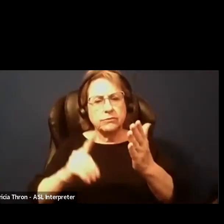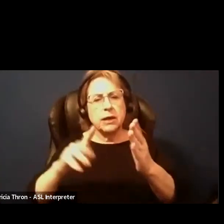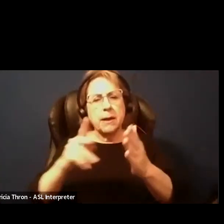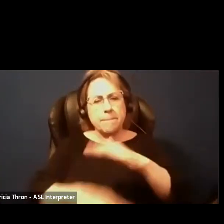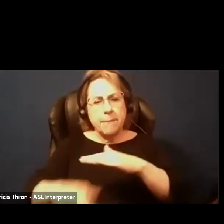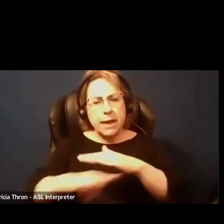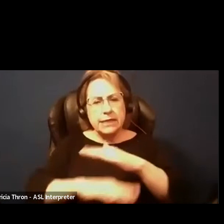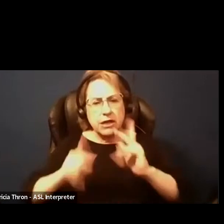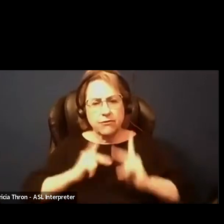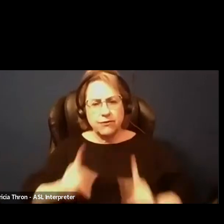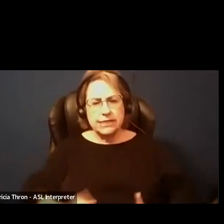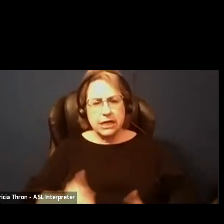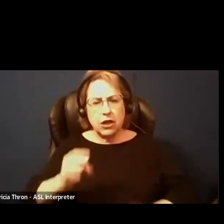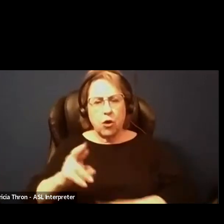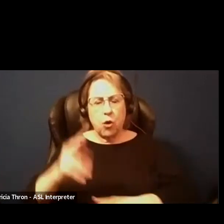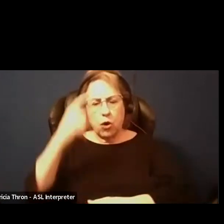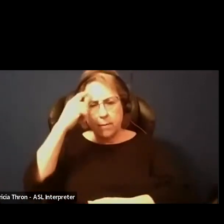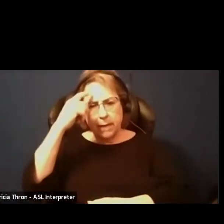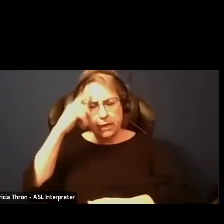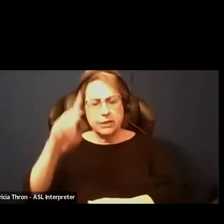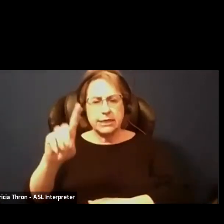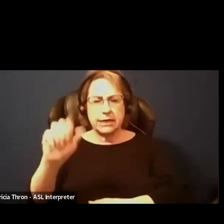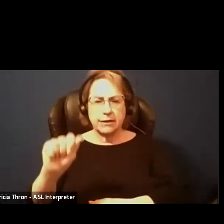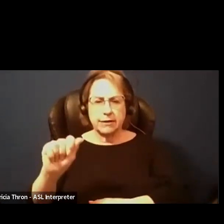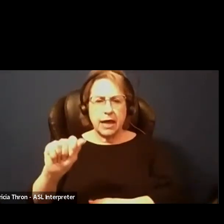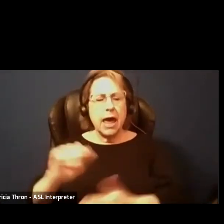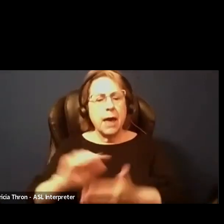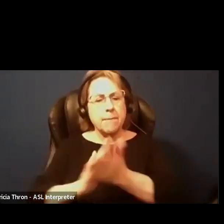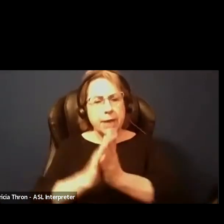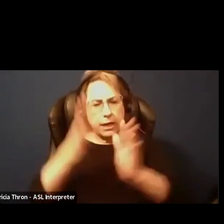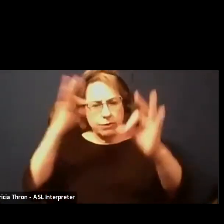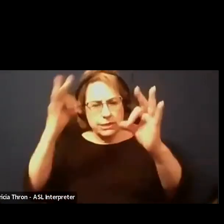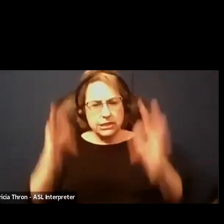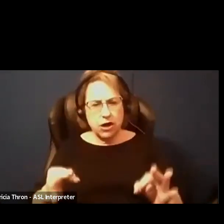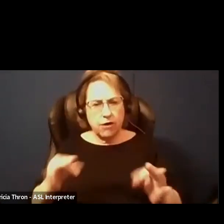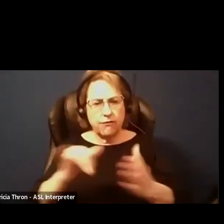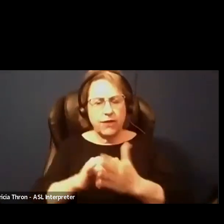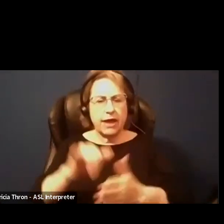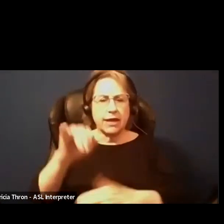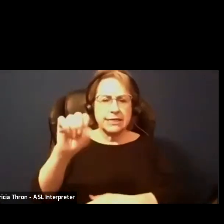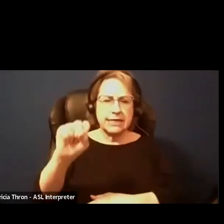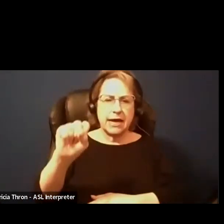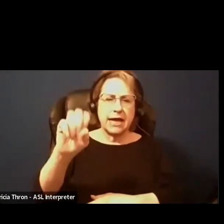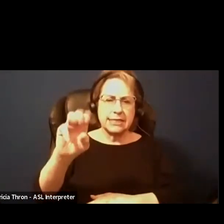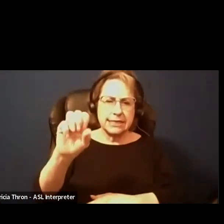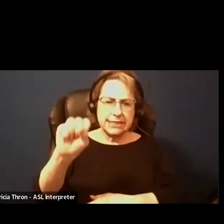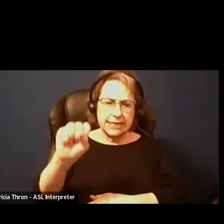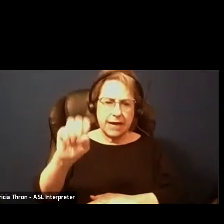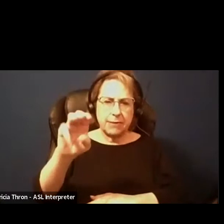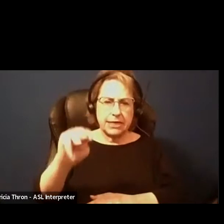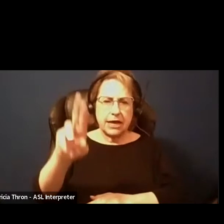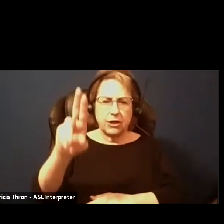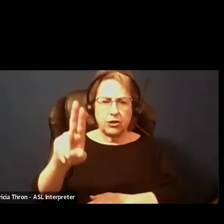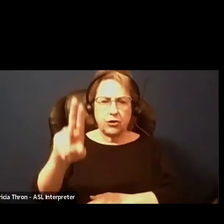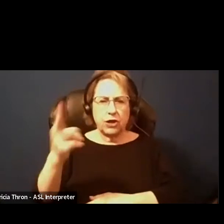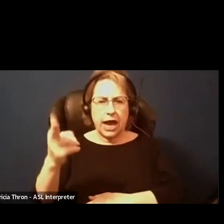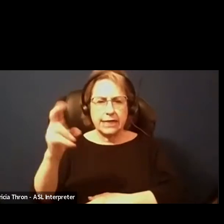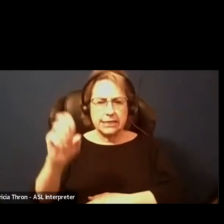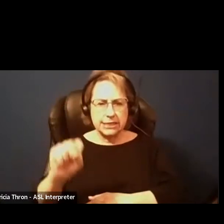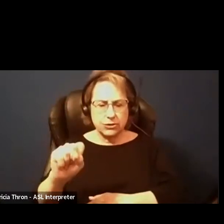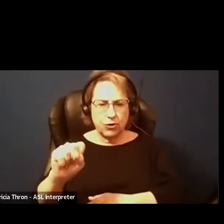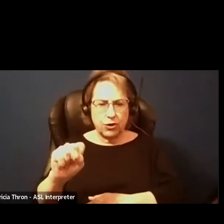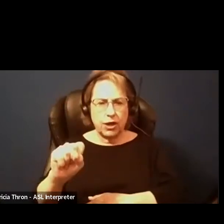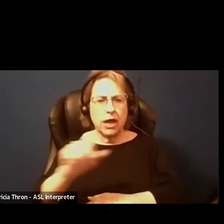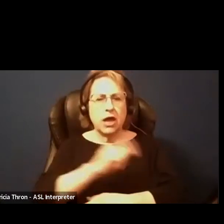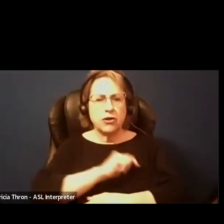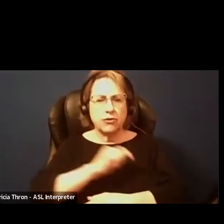disability. Now, therefore, be it resolved that the San Mateo Union High School District Board of Trustees hereby